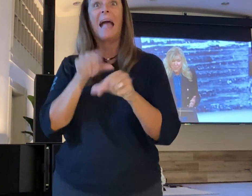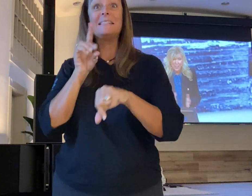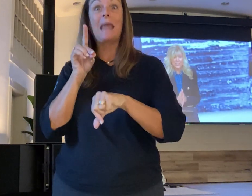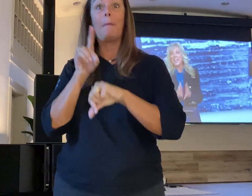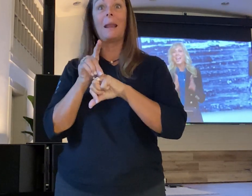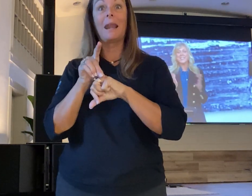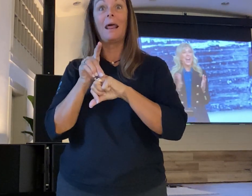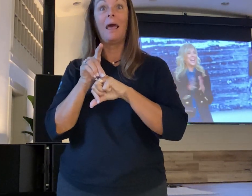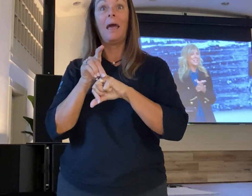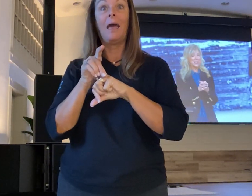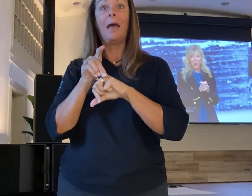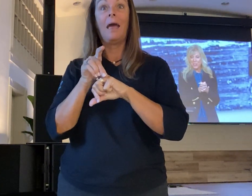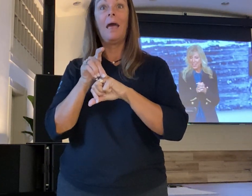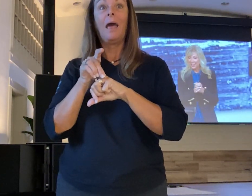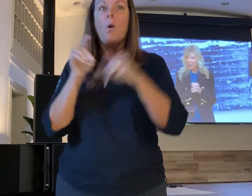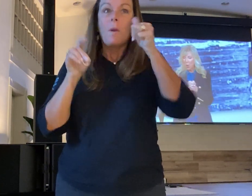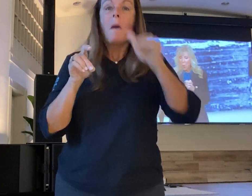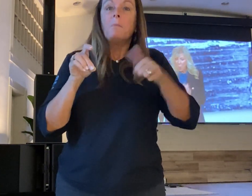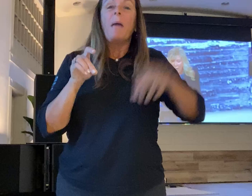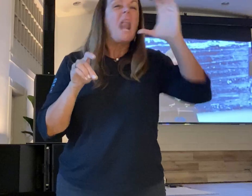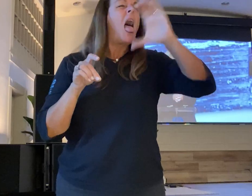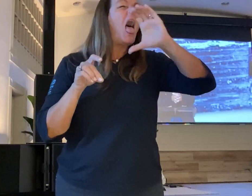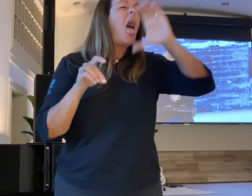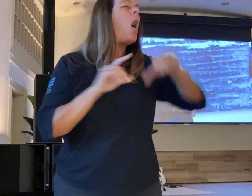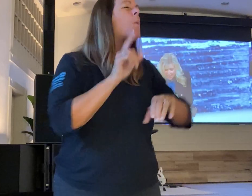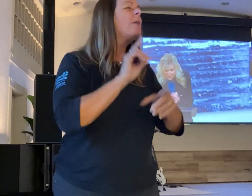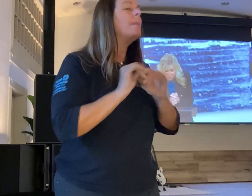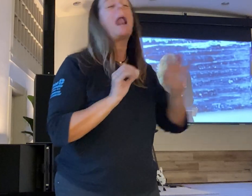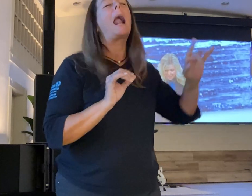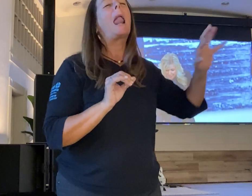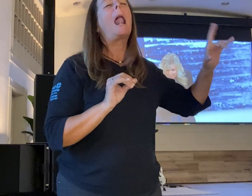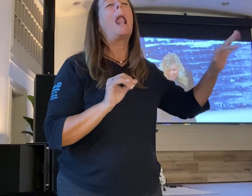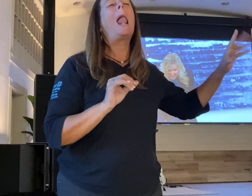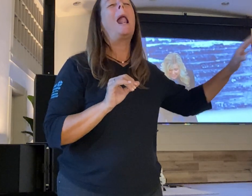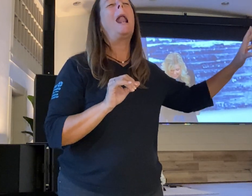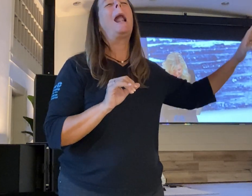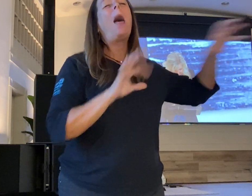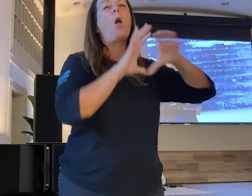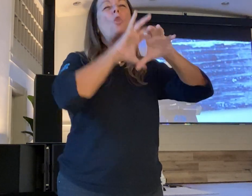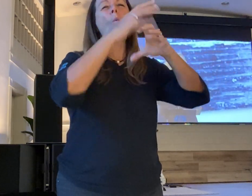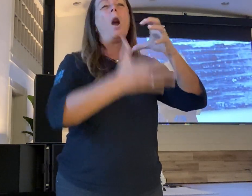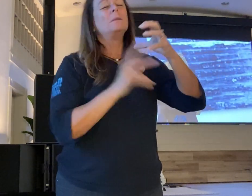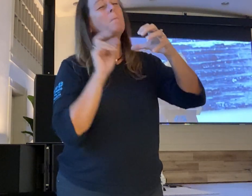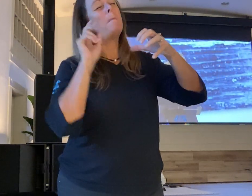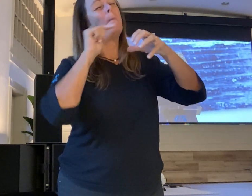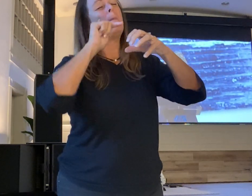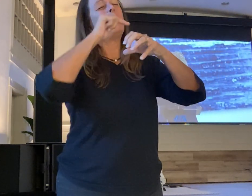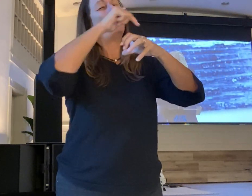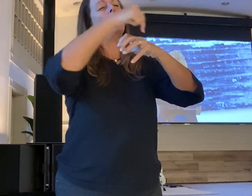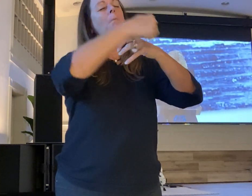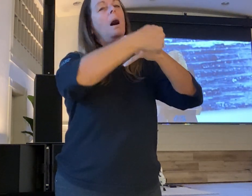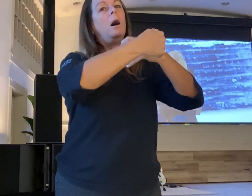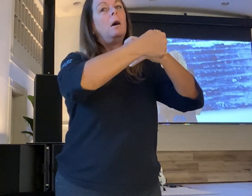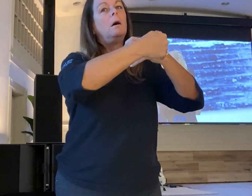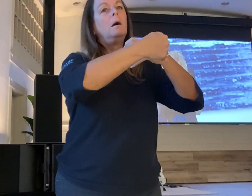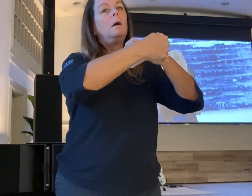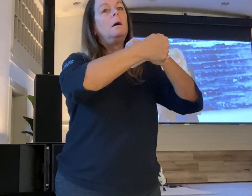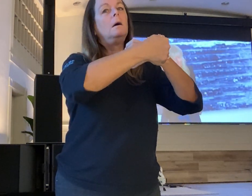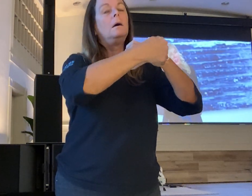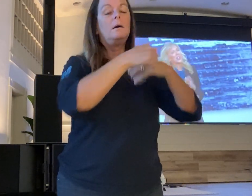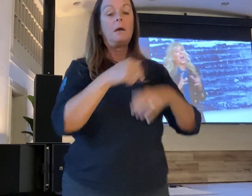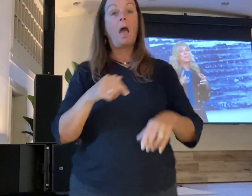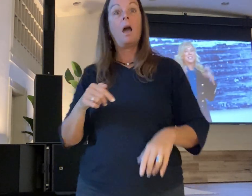In the same place, in the same field. And Todd asked this question. He said, "What if the life you're trying to find is closer than you